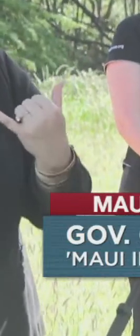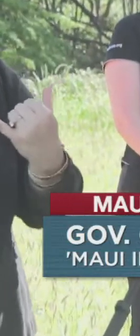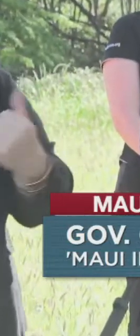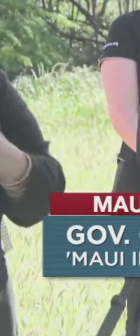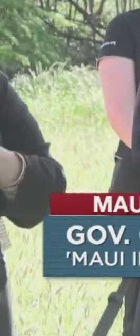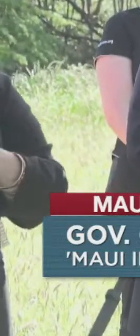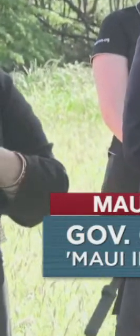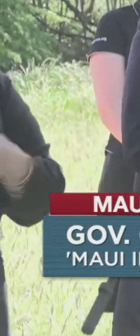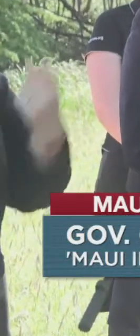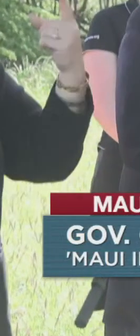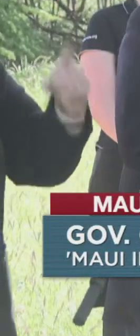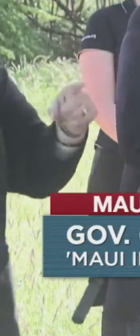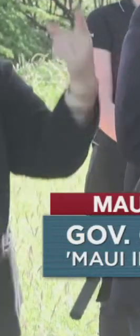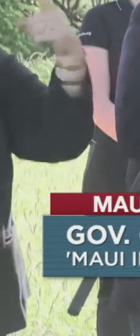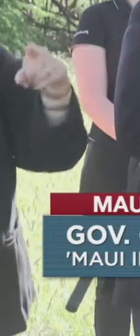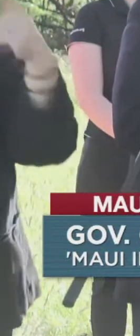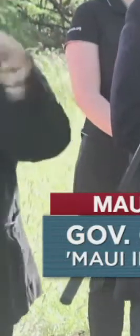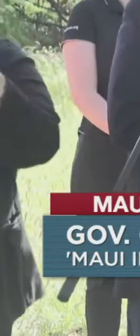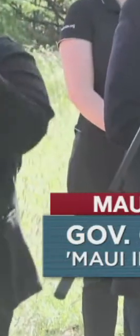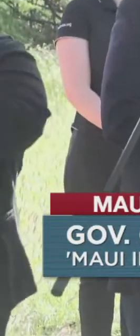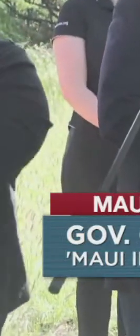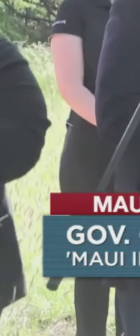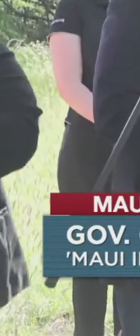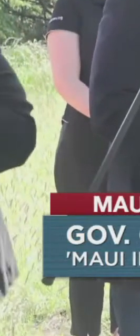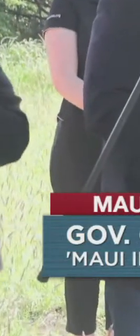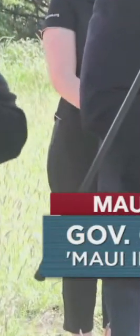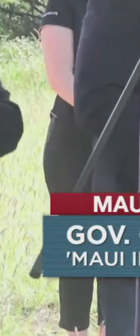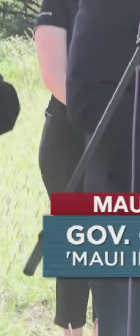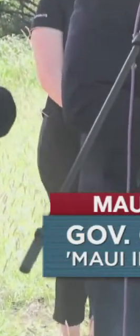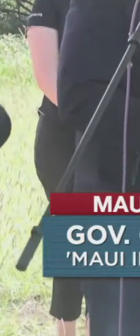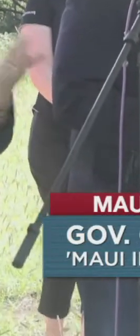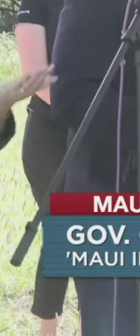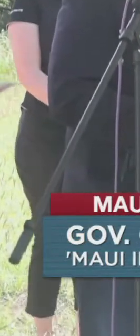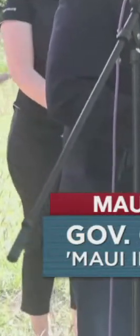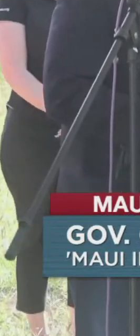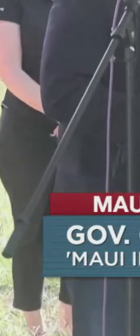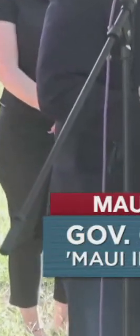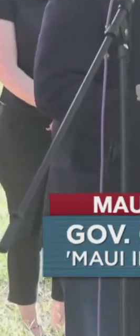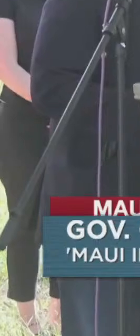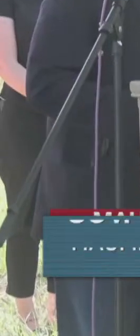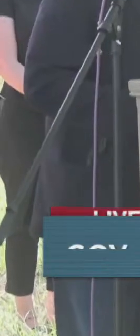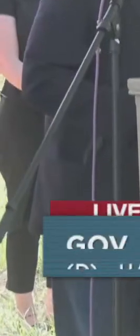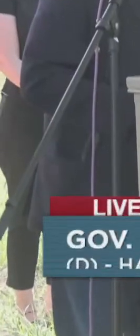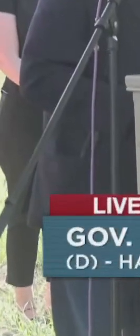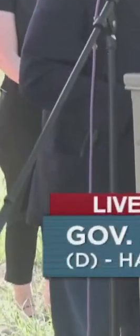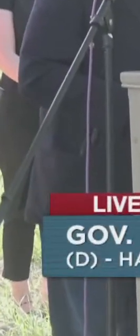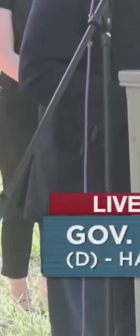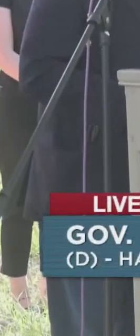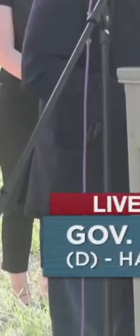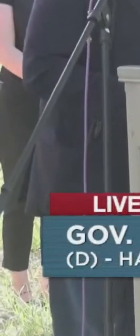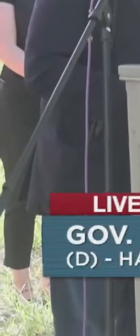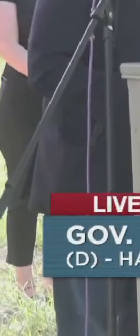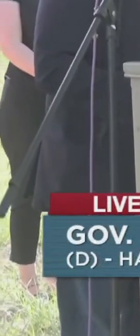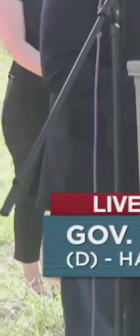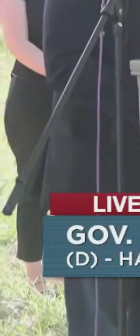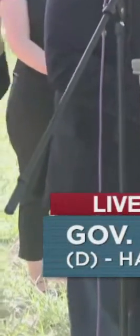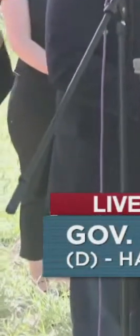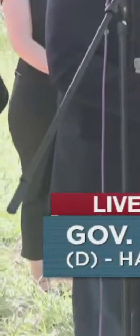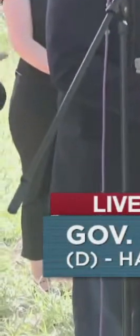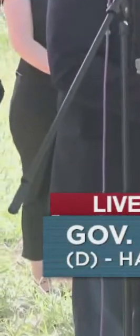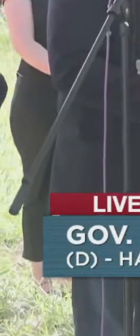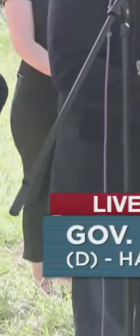that we've gone into together to help make sure everyone in Maui is housed, those who've been displaced. So when we say